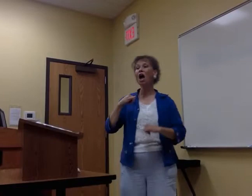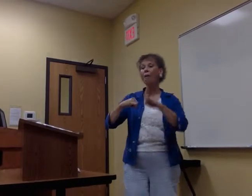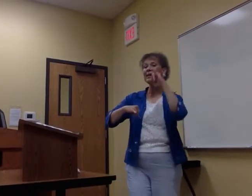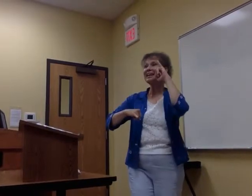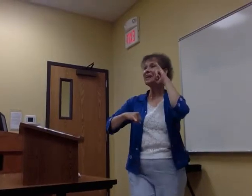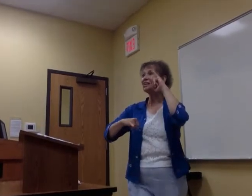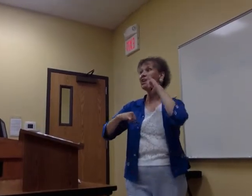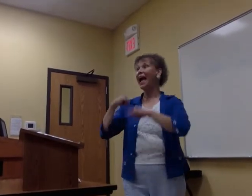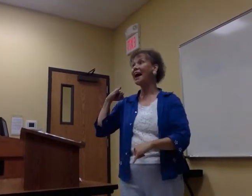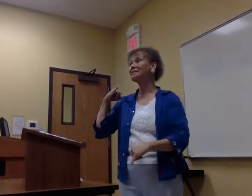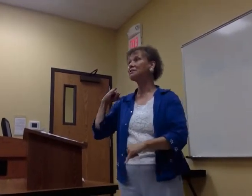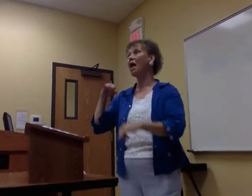like